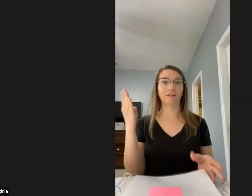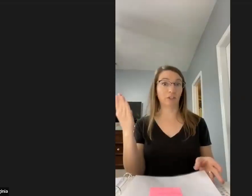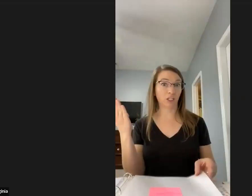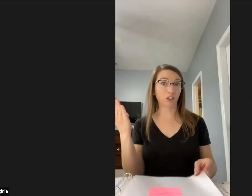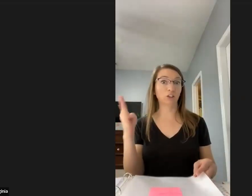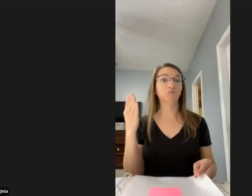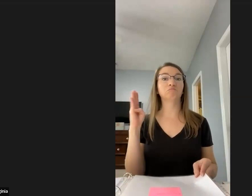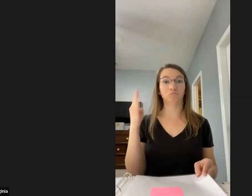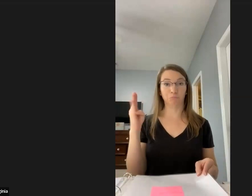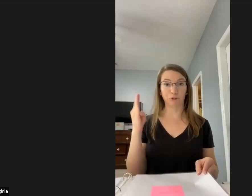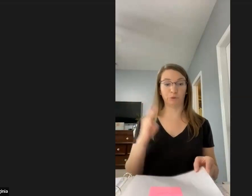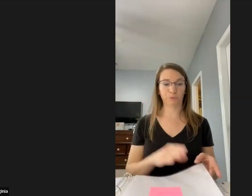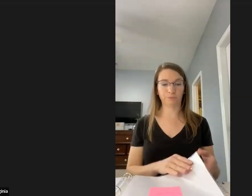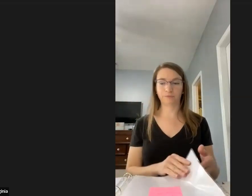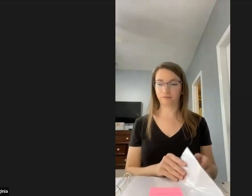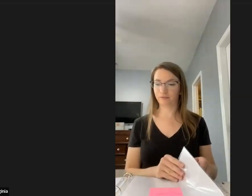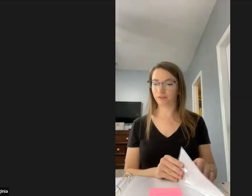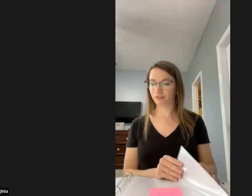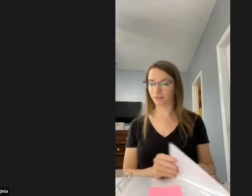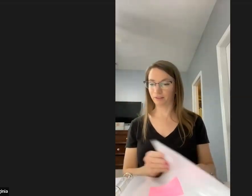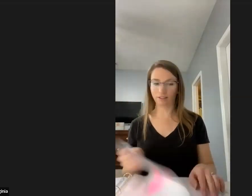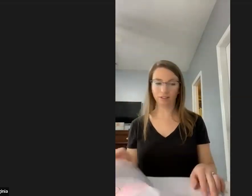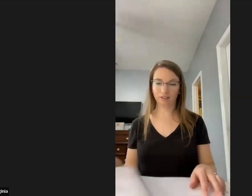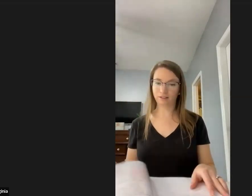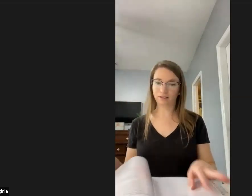Favorite color, blue. Oh,